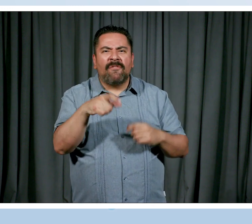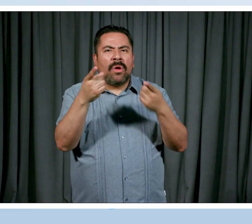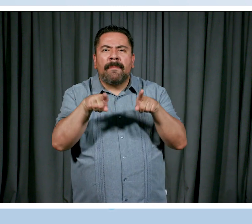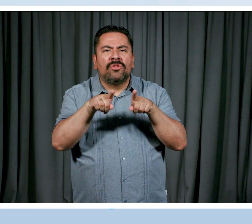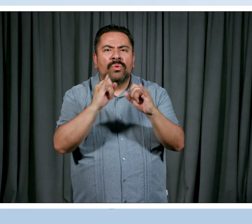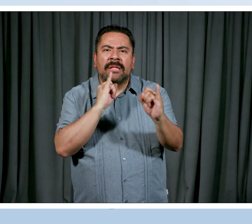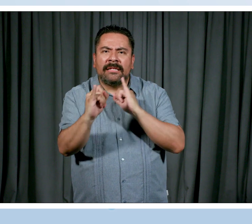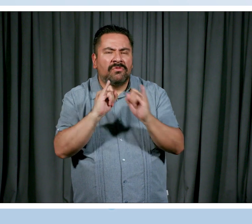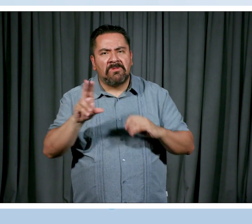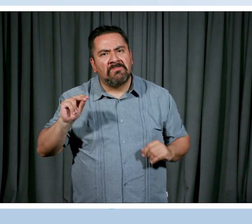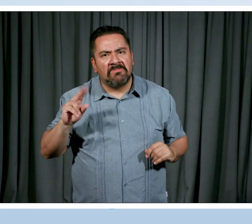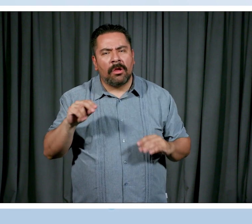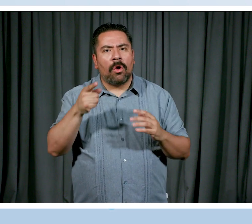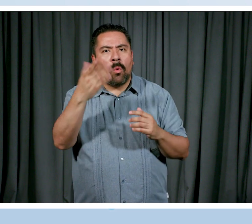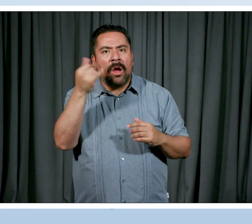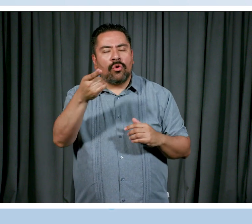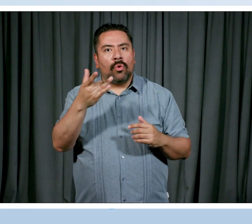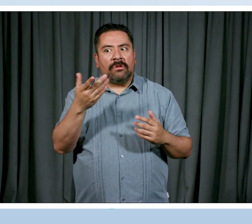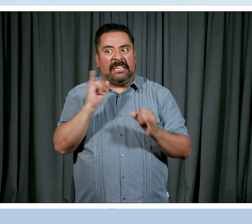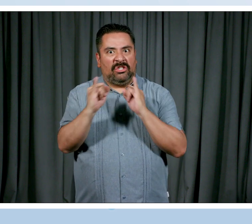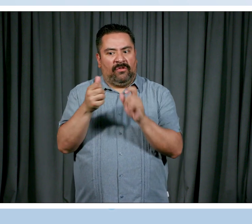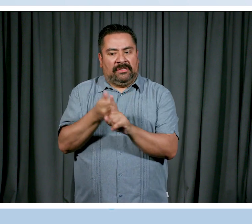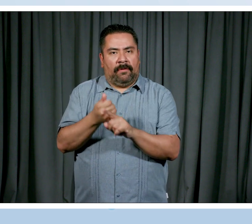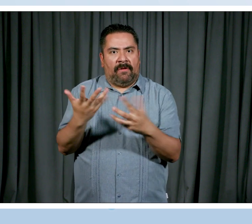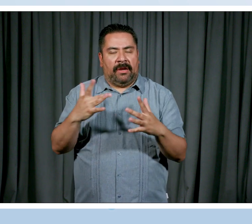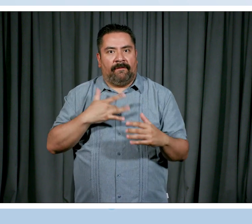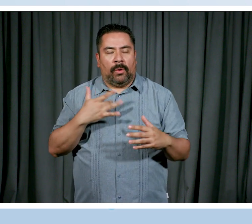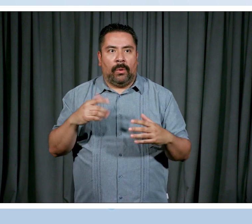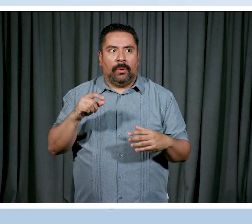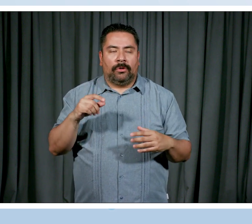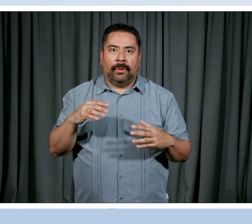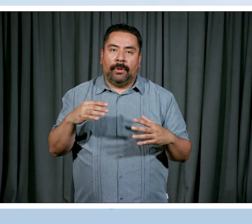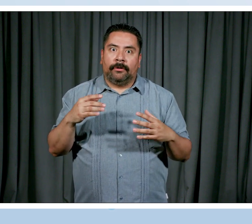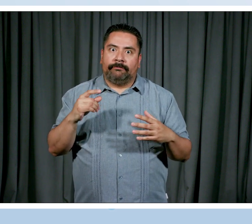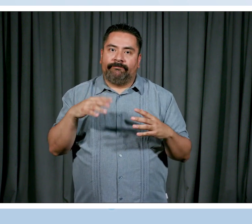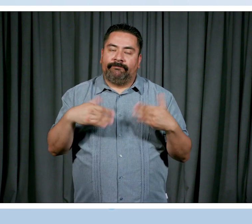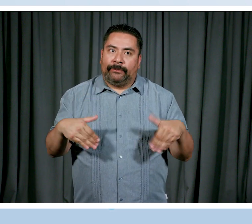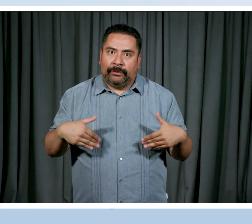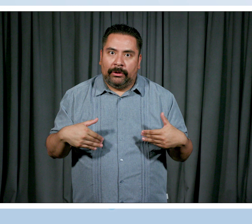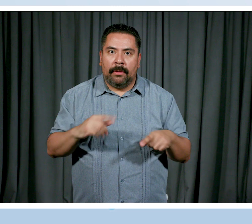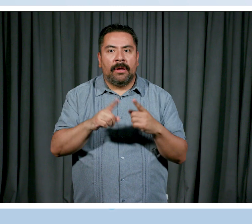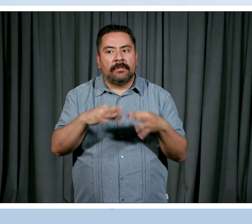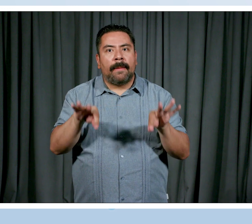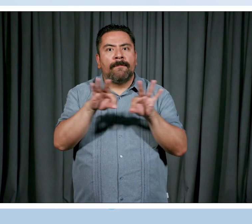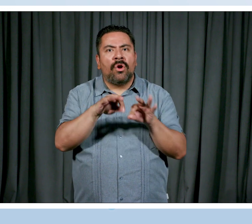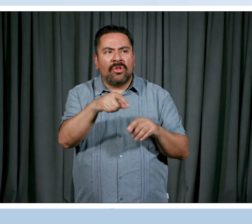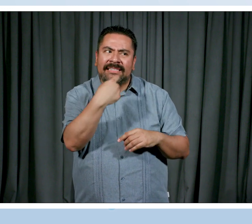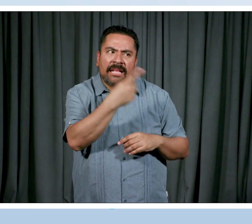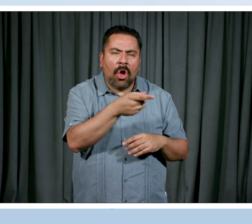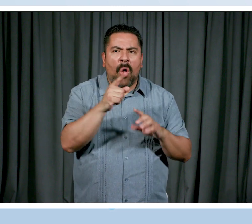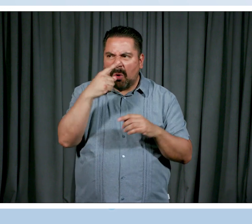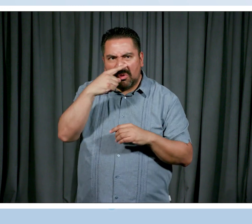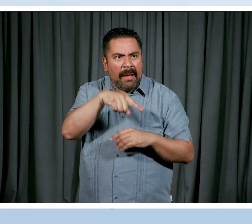an interview process because you already feel vulnerable enough. But I do think that it's important to say, can I talk to other people in the